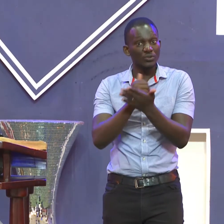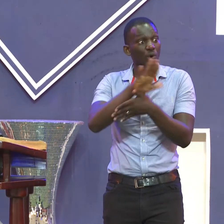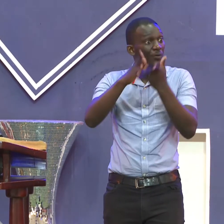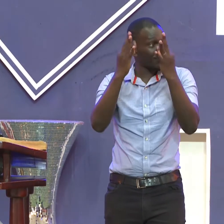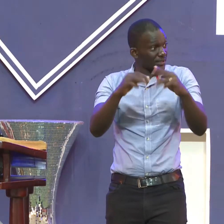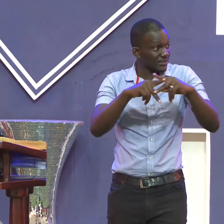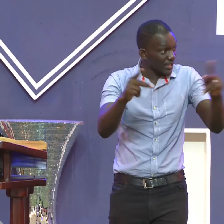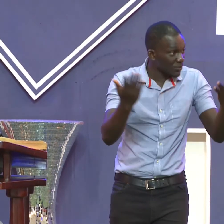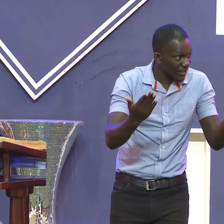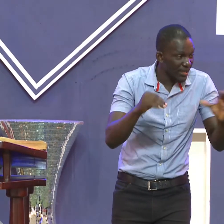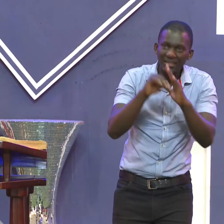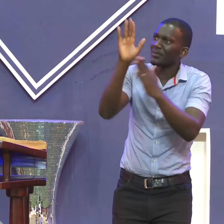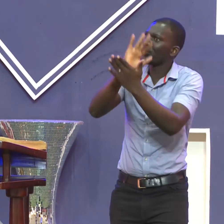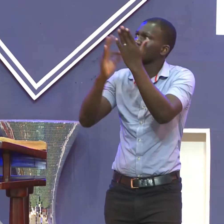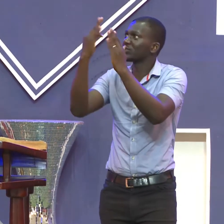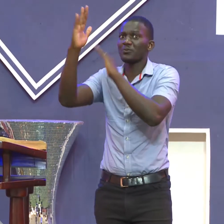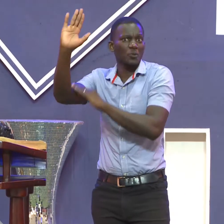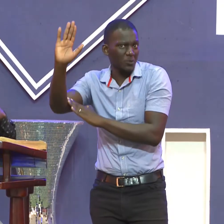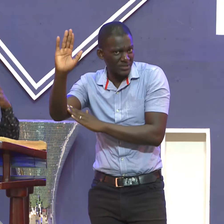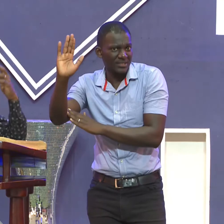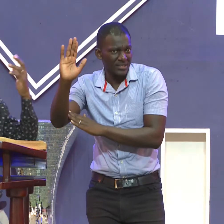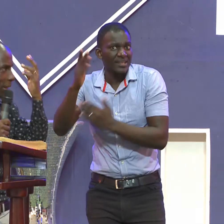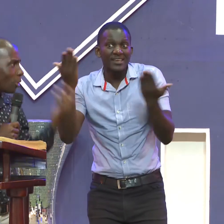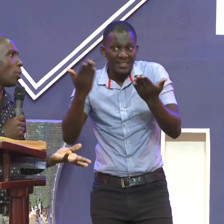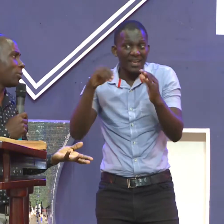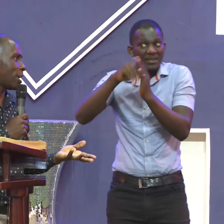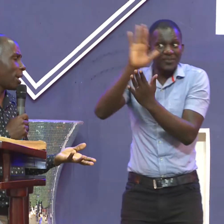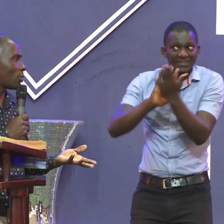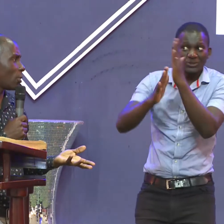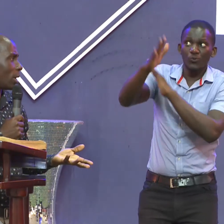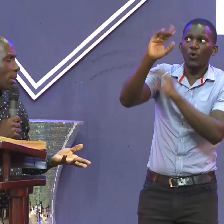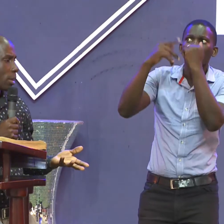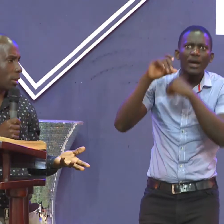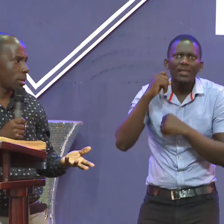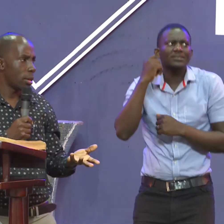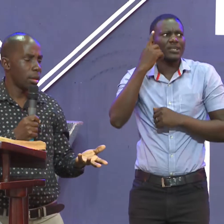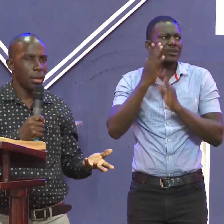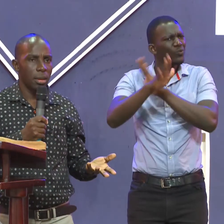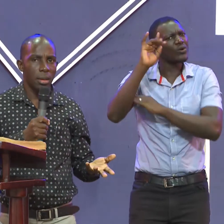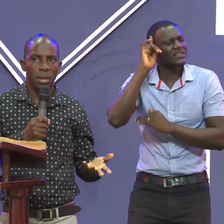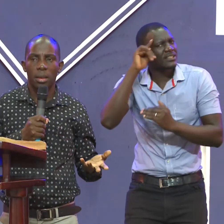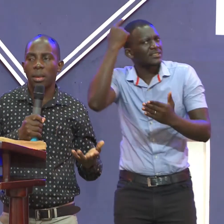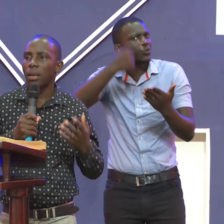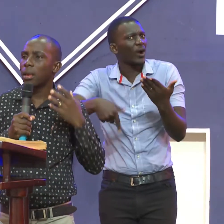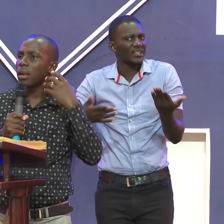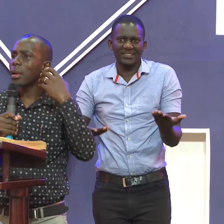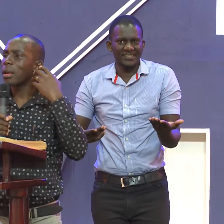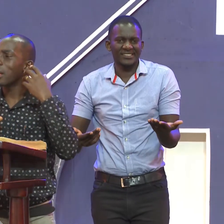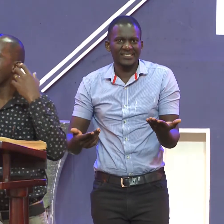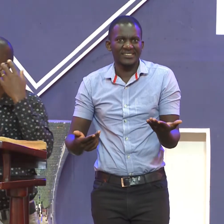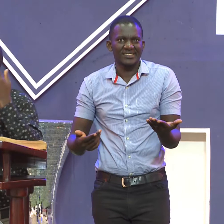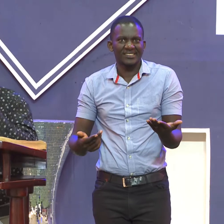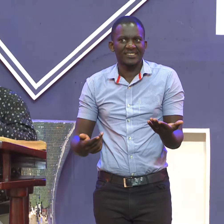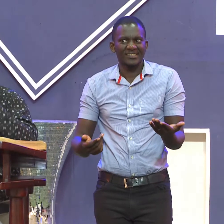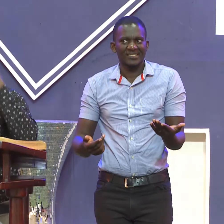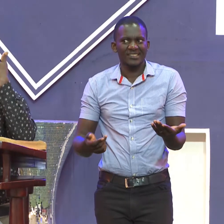because that's where everything else originates from. Eyo je tutegera endowoza ya Katonda. In the presence of God, that's when we understand the counsel of